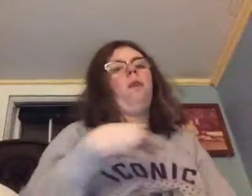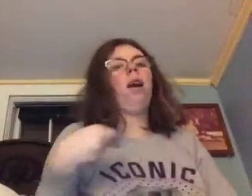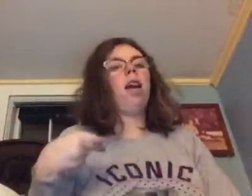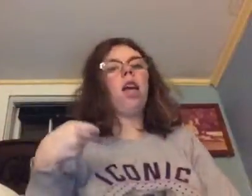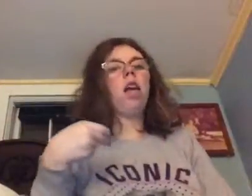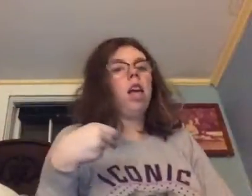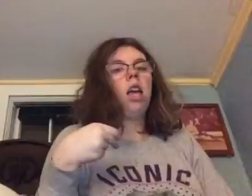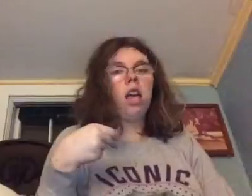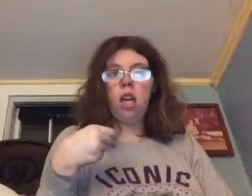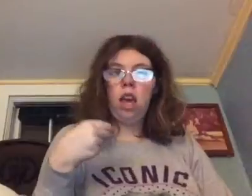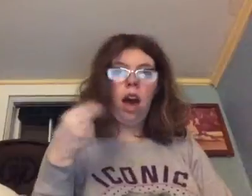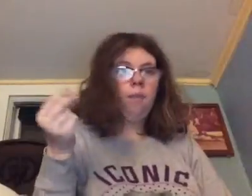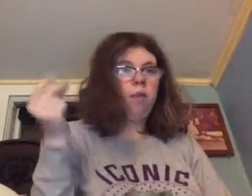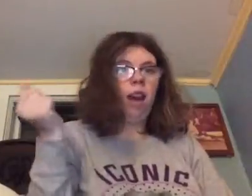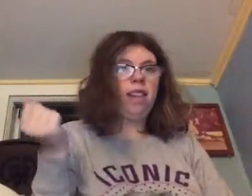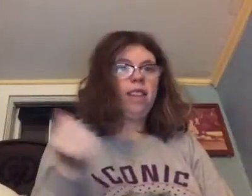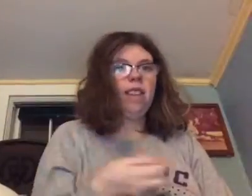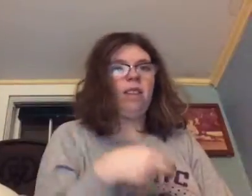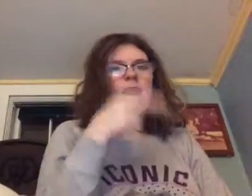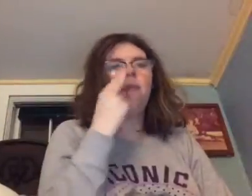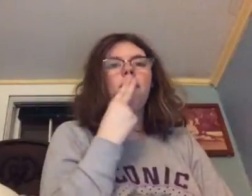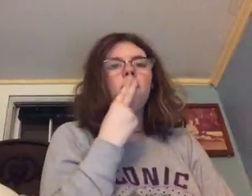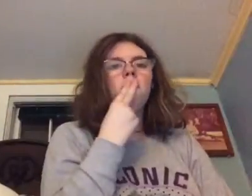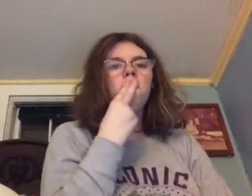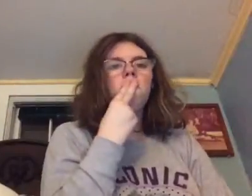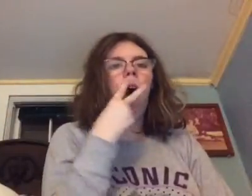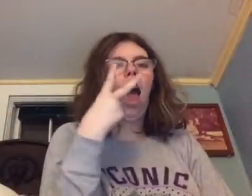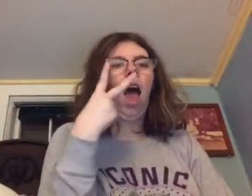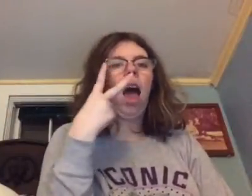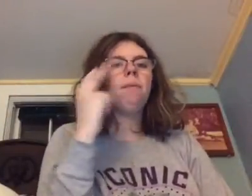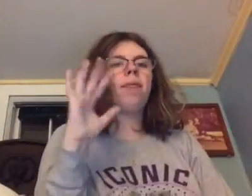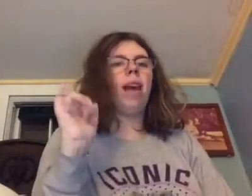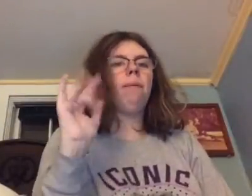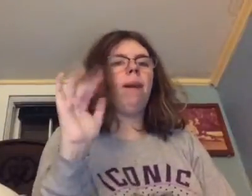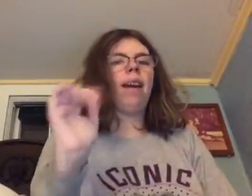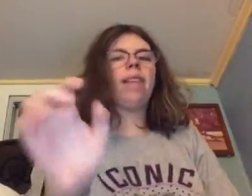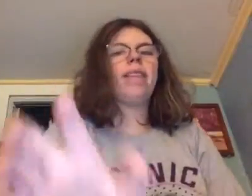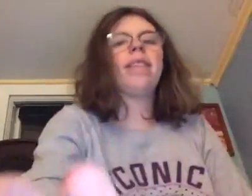helps you guys too, alright? Peace out. Bye, guys.